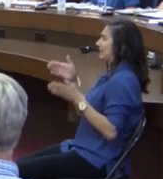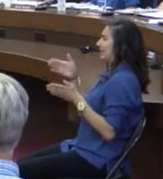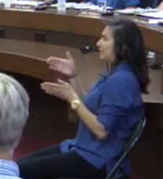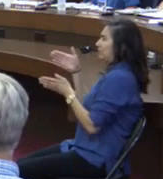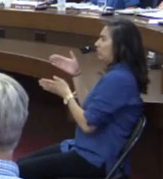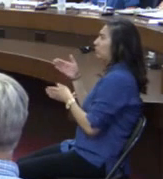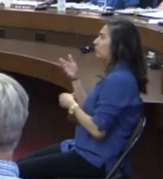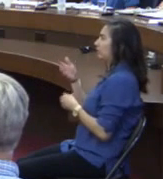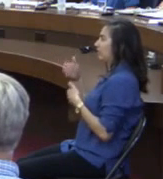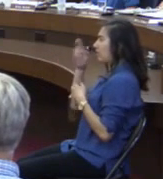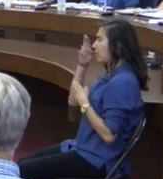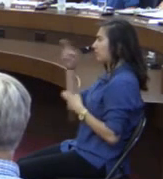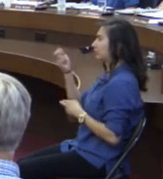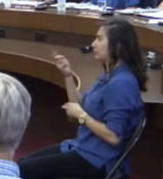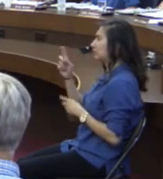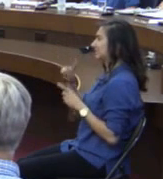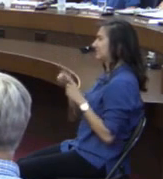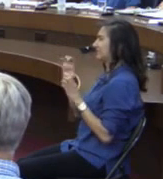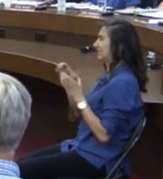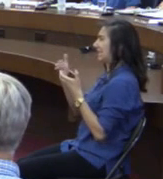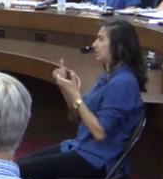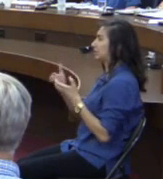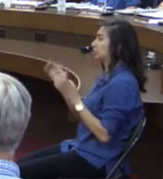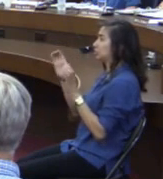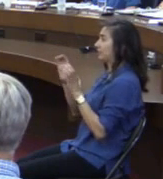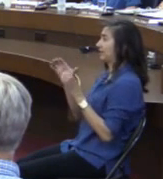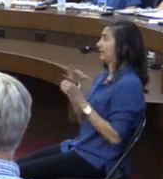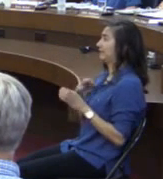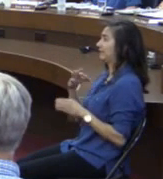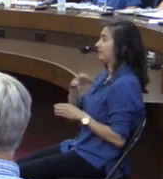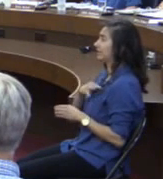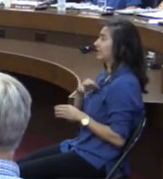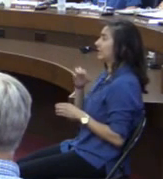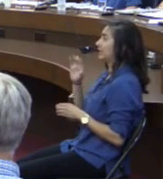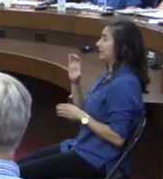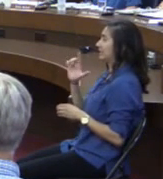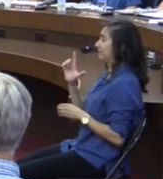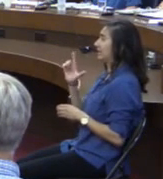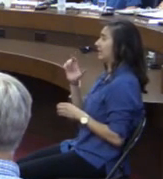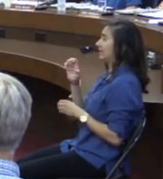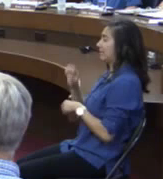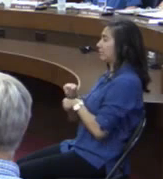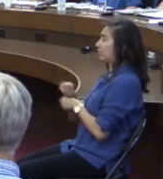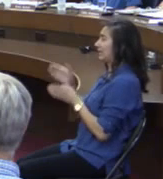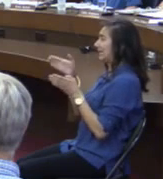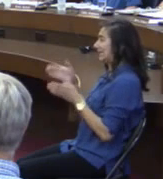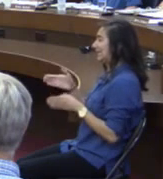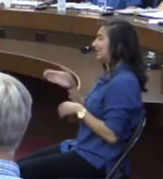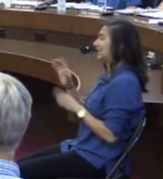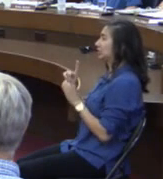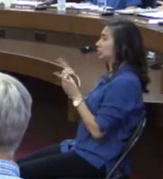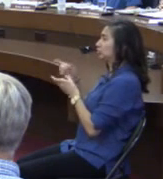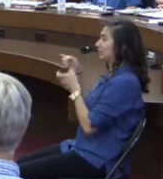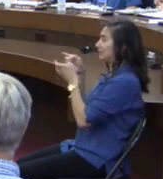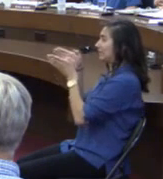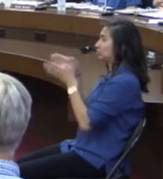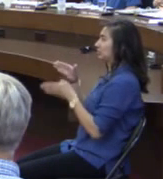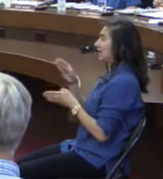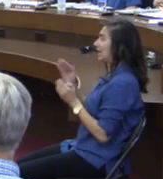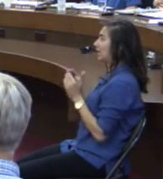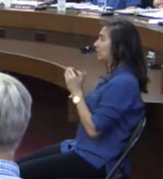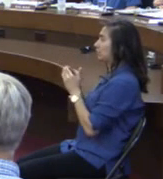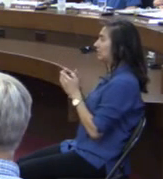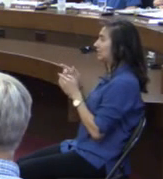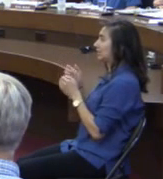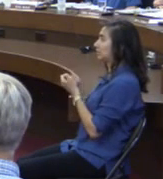different categories: certificated faculty, classified employees, district managers, and community volunteers